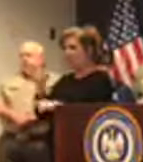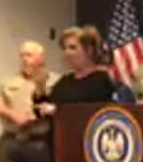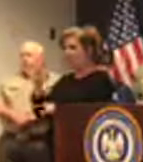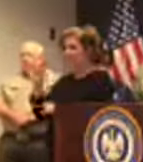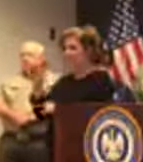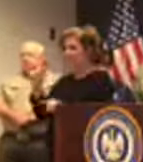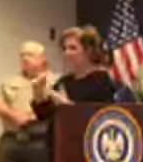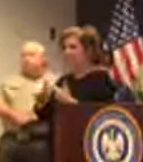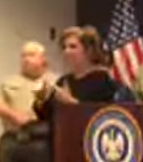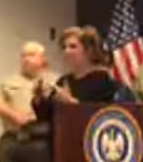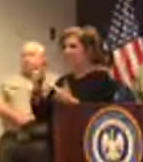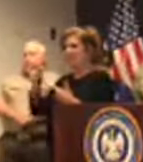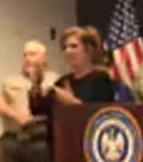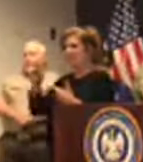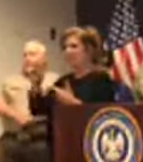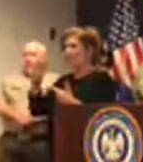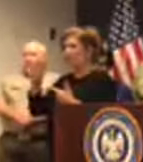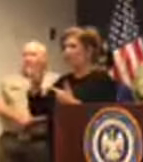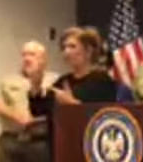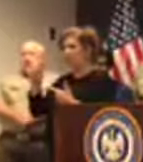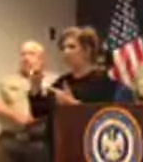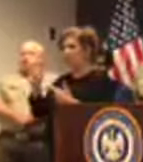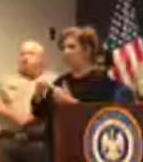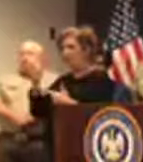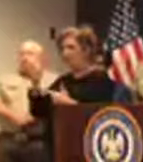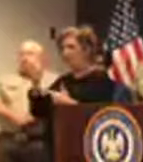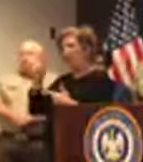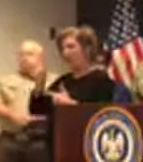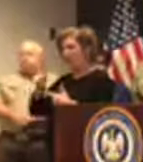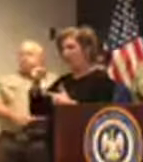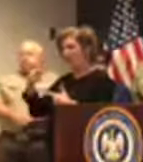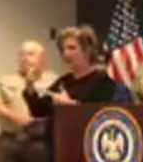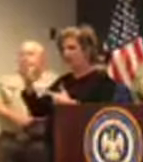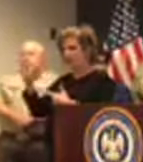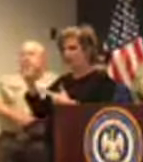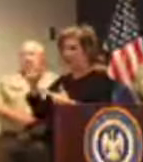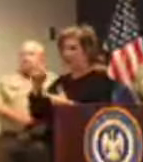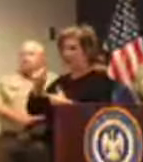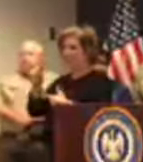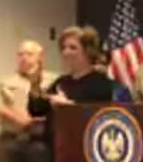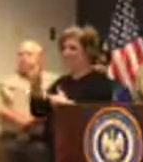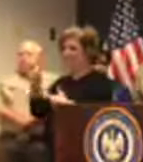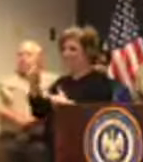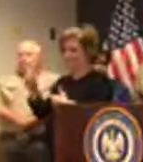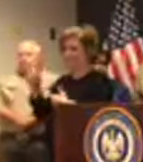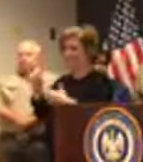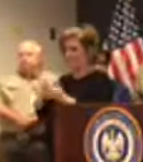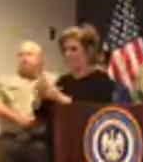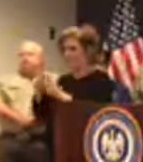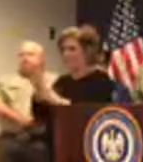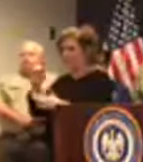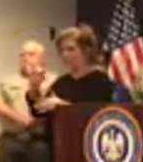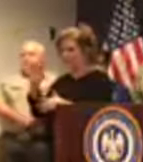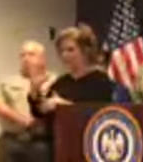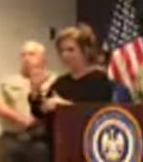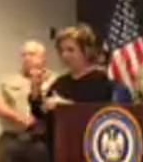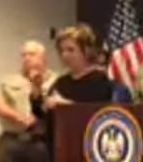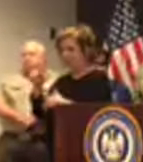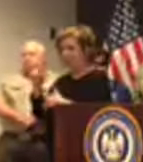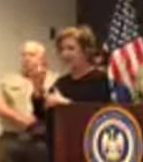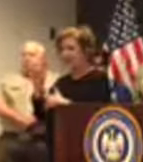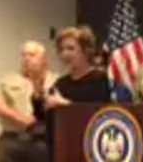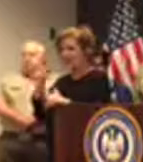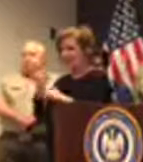Dr. Sean Wilson, who is the Secretary of Department of Transportation and Development, Chip Klein from the Coastal Protection and Restoration